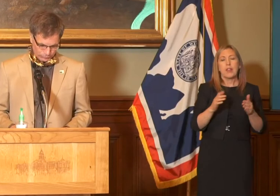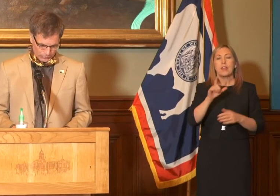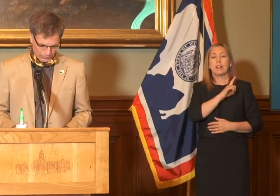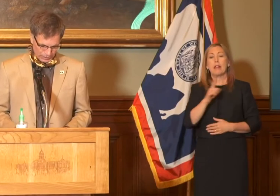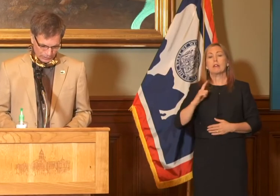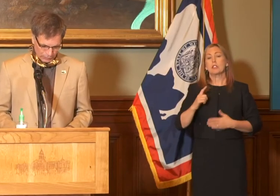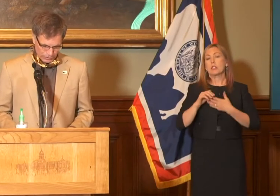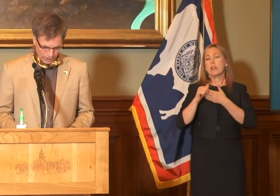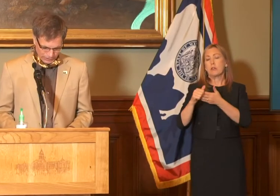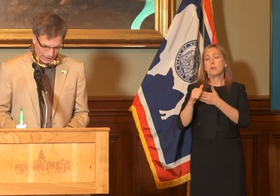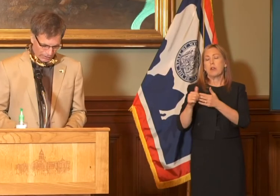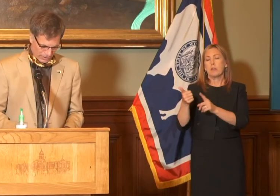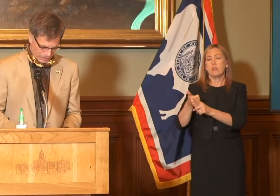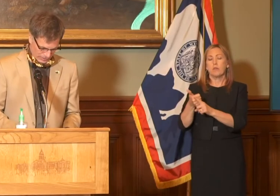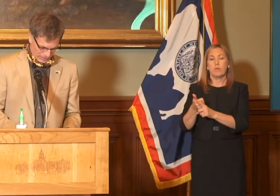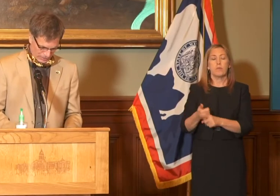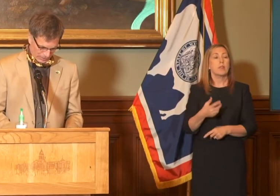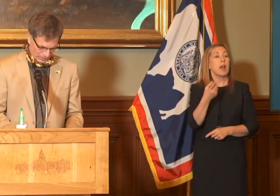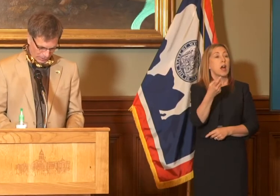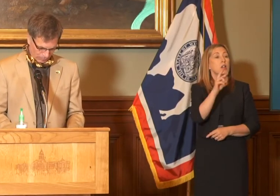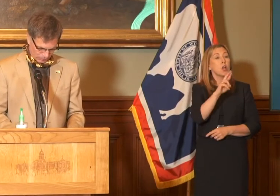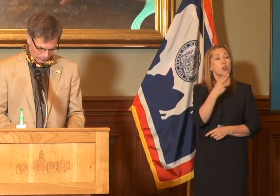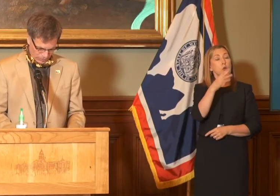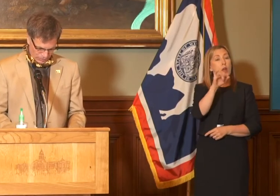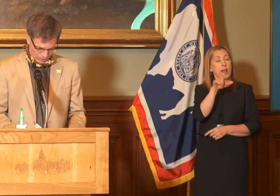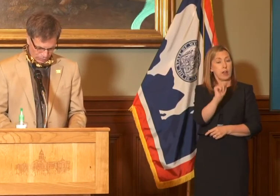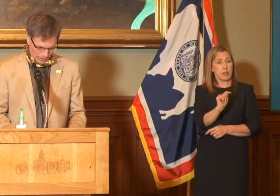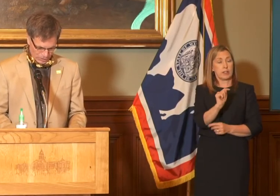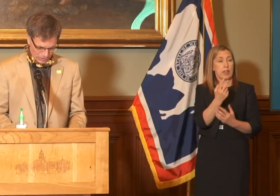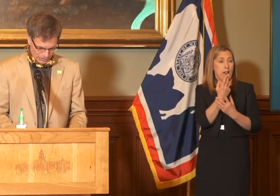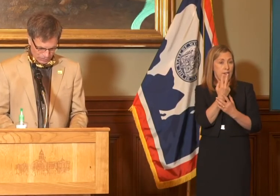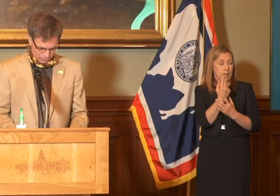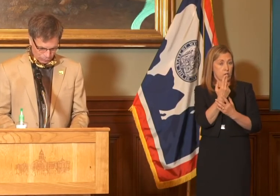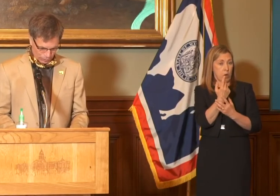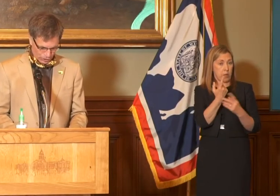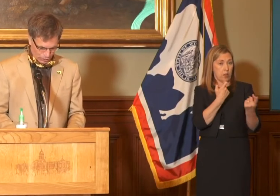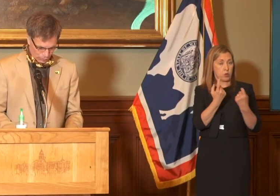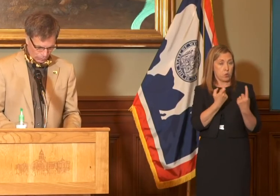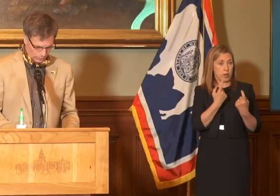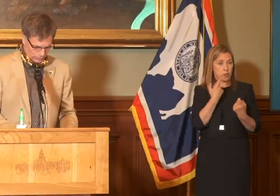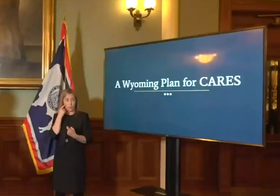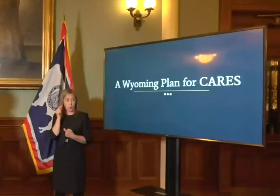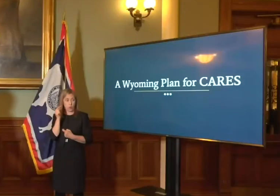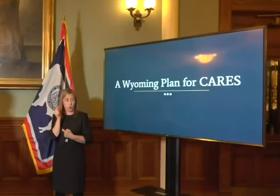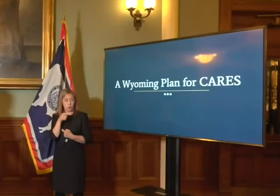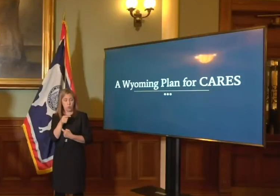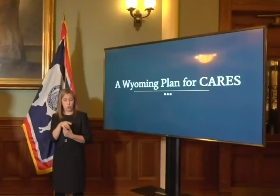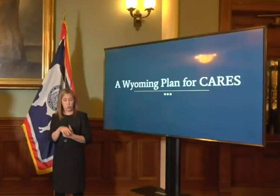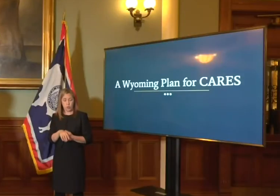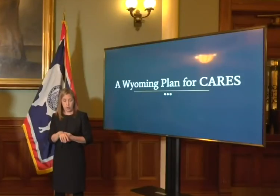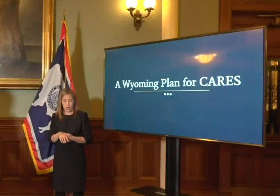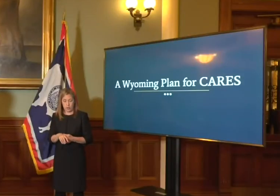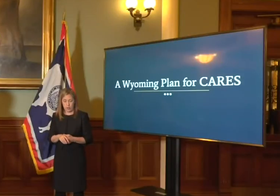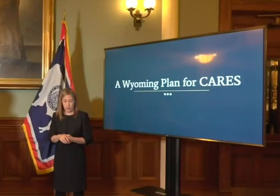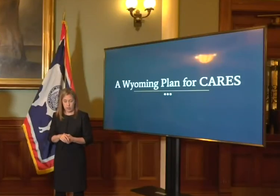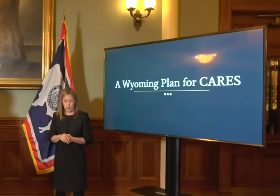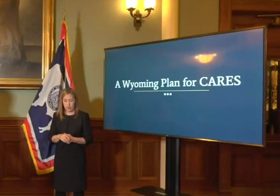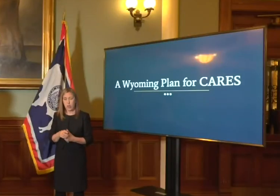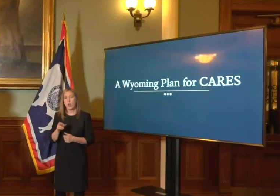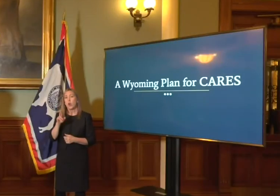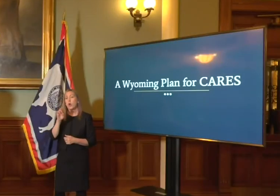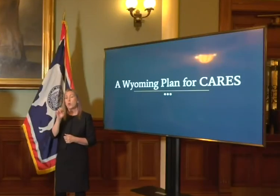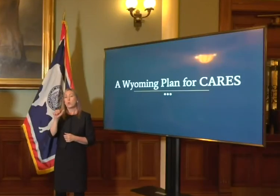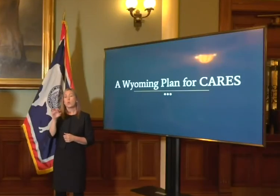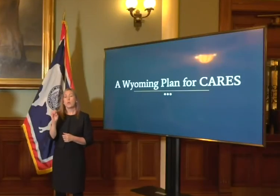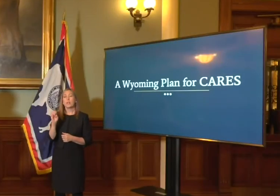legislature. For Dr. Harris, there are a couple of questions for you. One from Reese